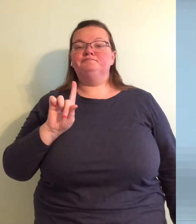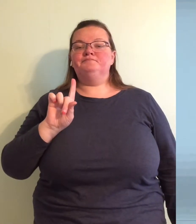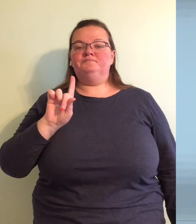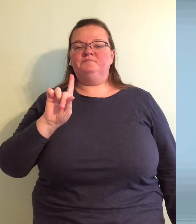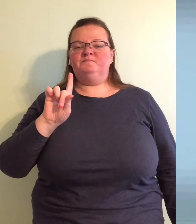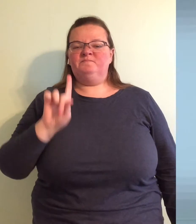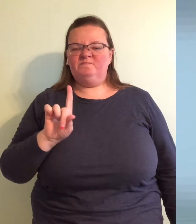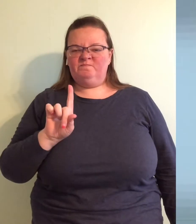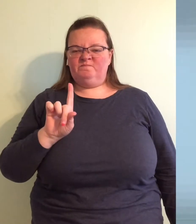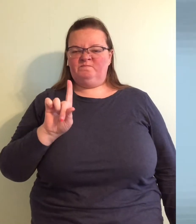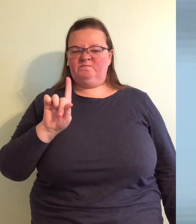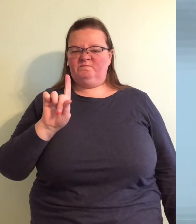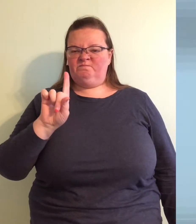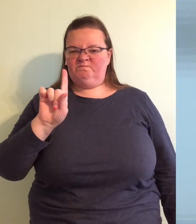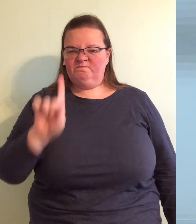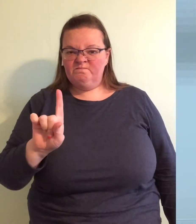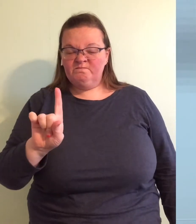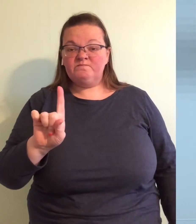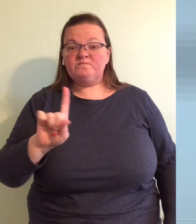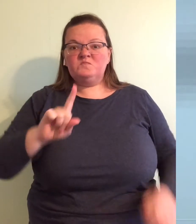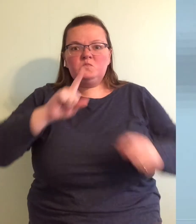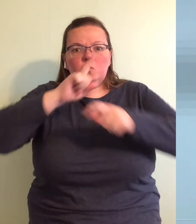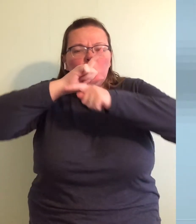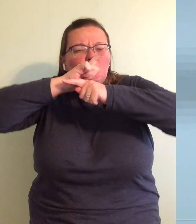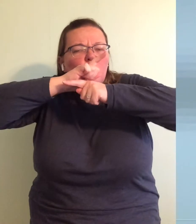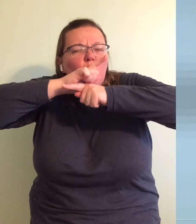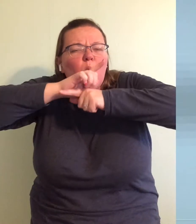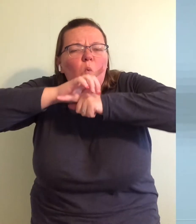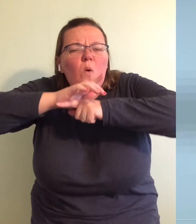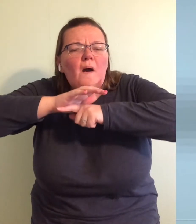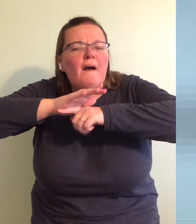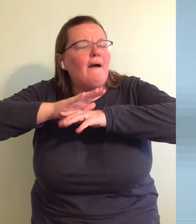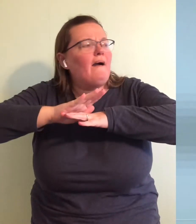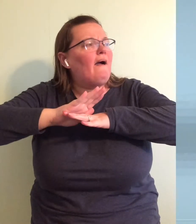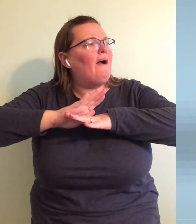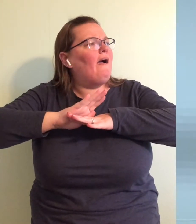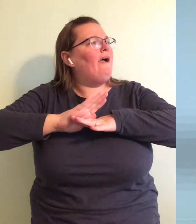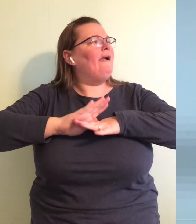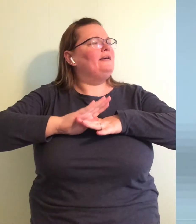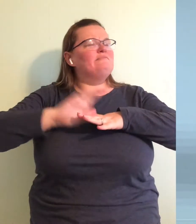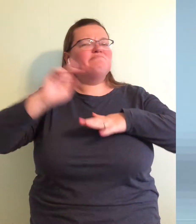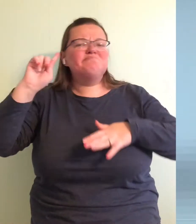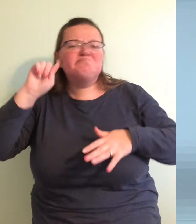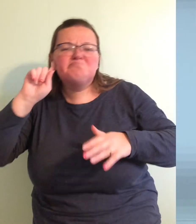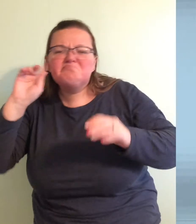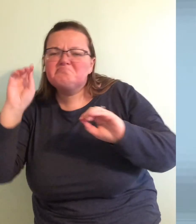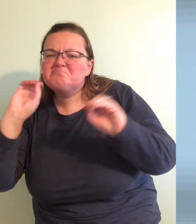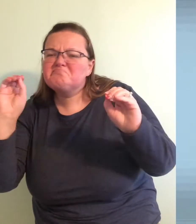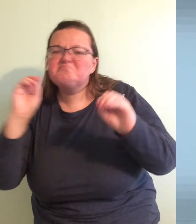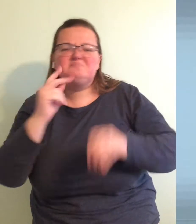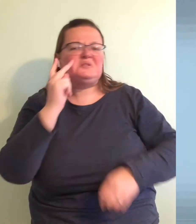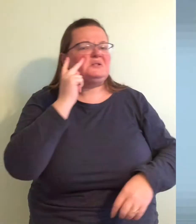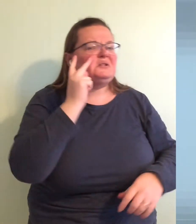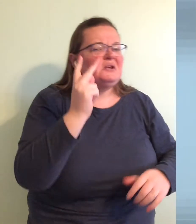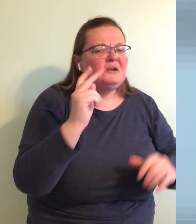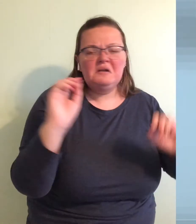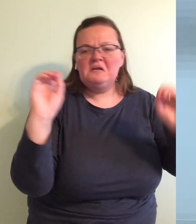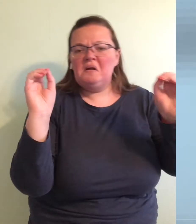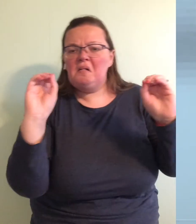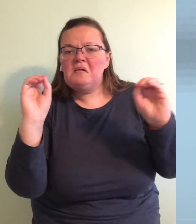the slightest sound anywhere. Even his own feet made no noise on the deeply fallen new snow. He